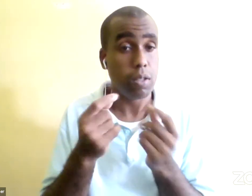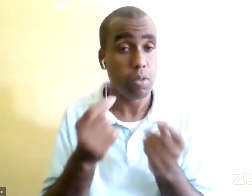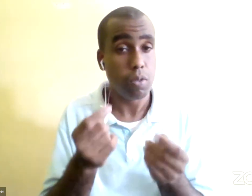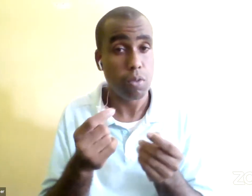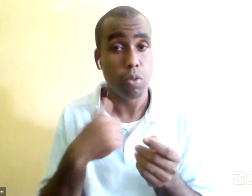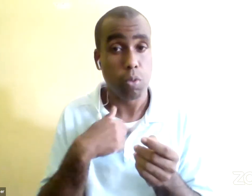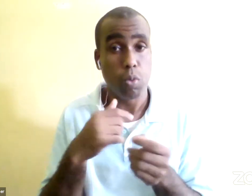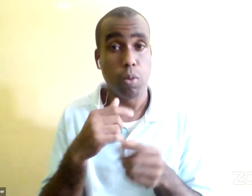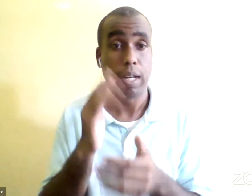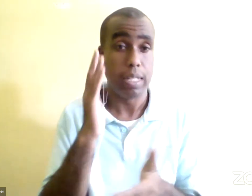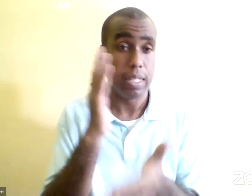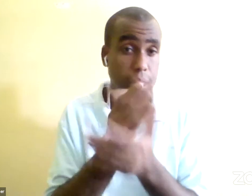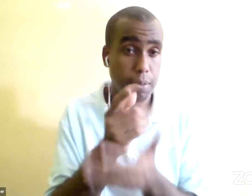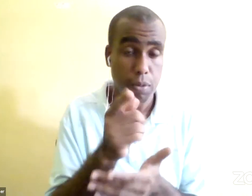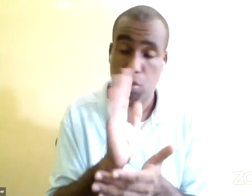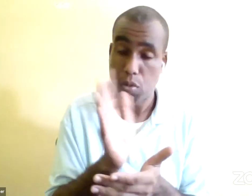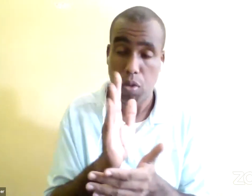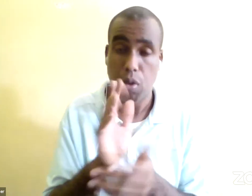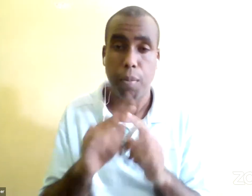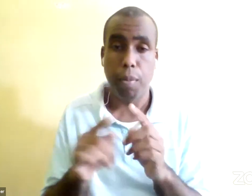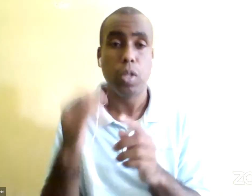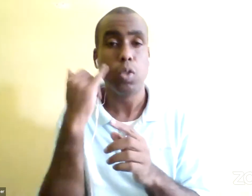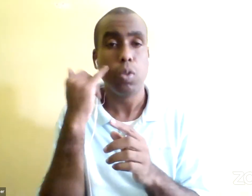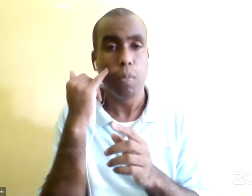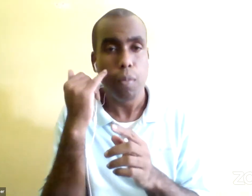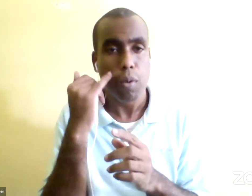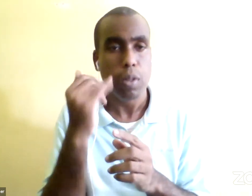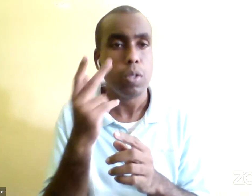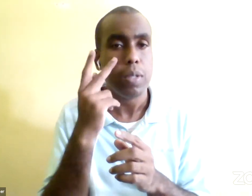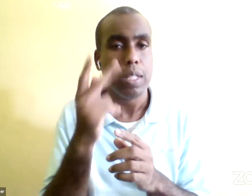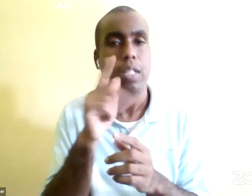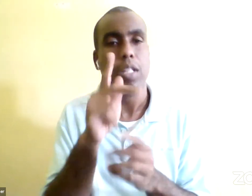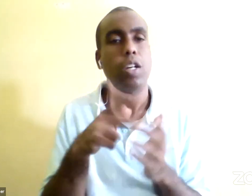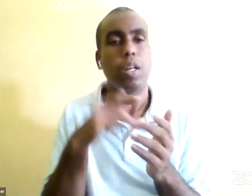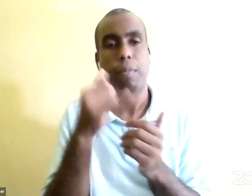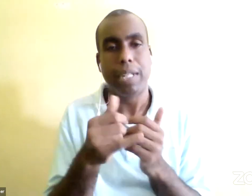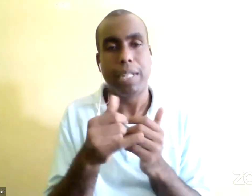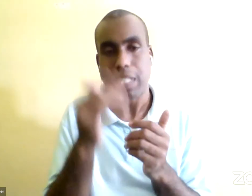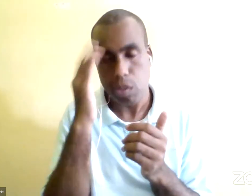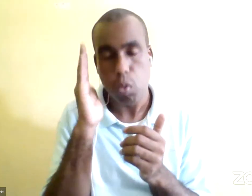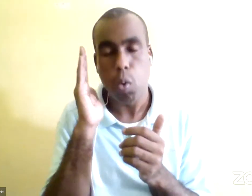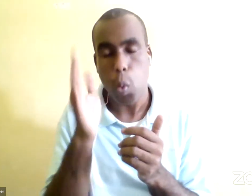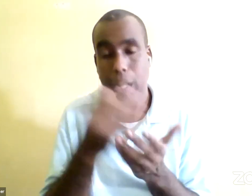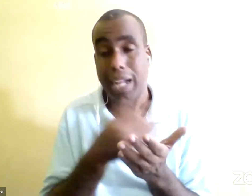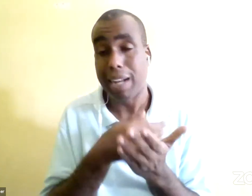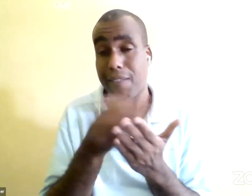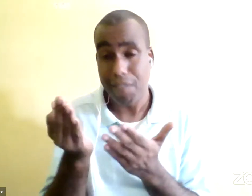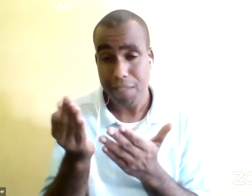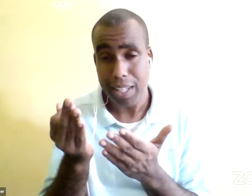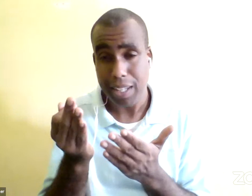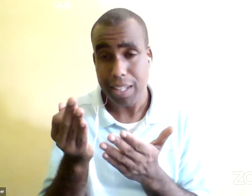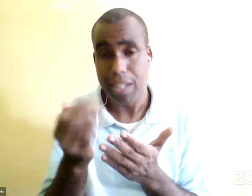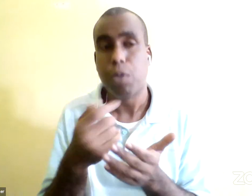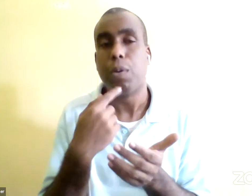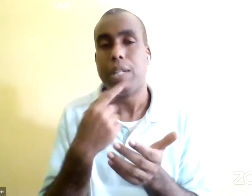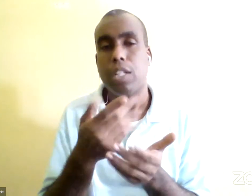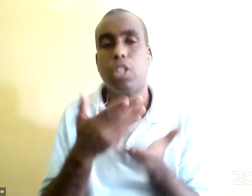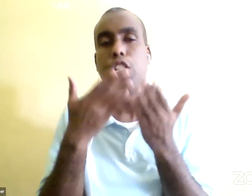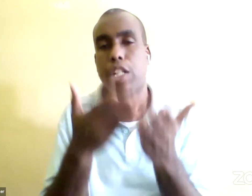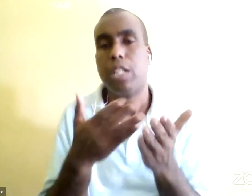something that's about to fail, we say, let's steer you in the right direction so that failure is less likely.